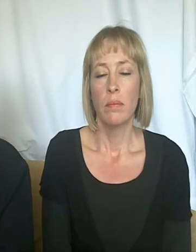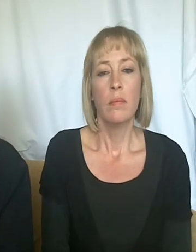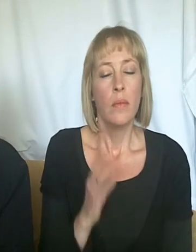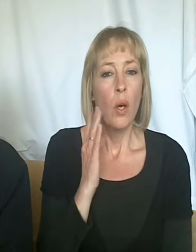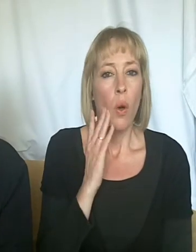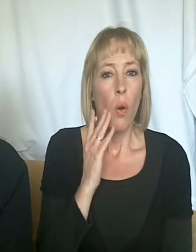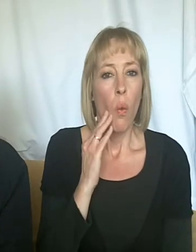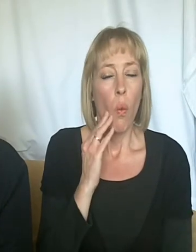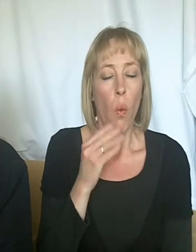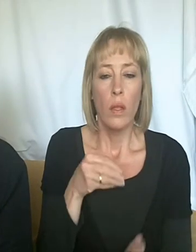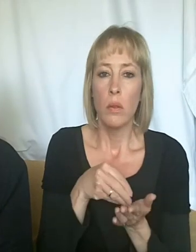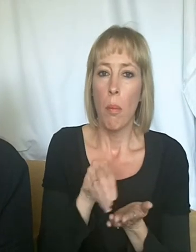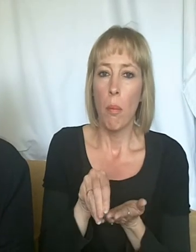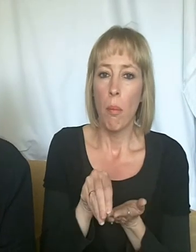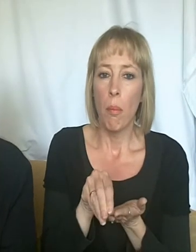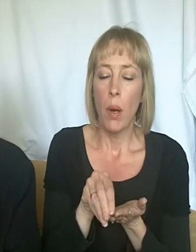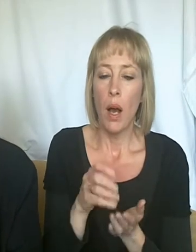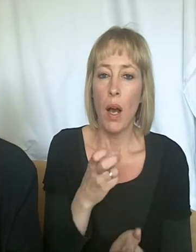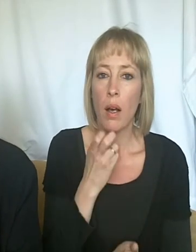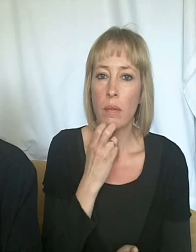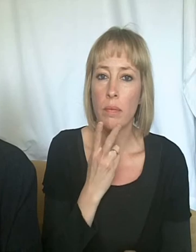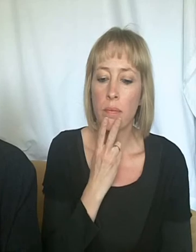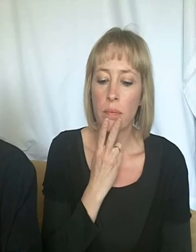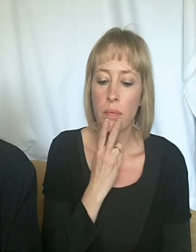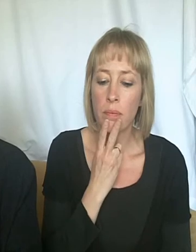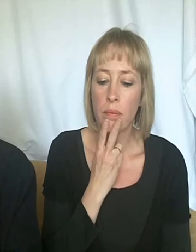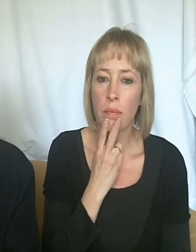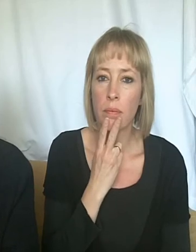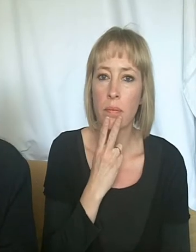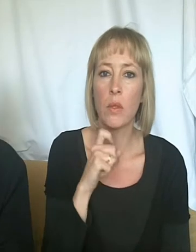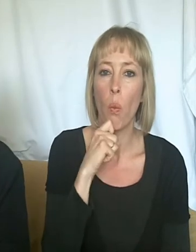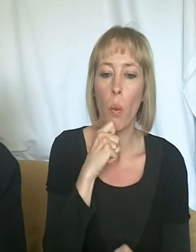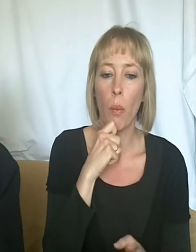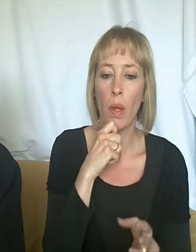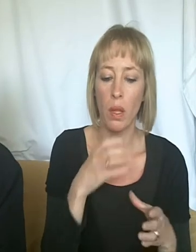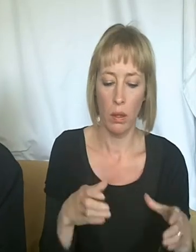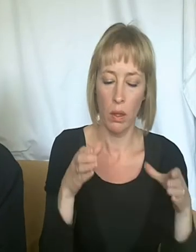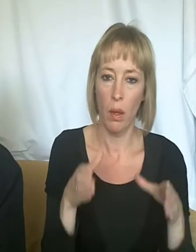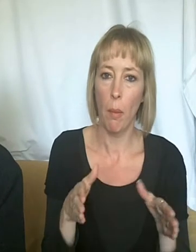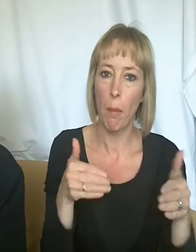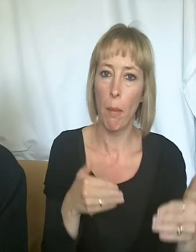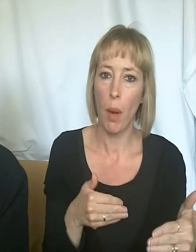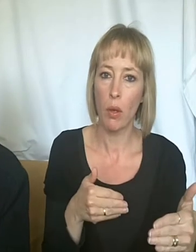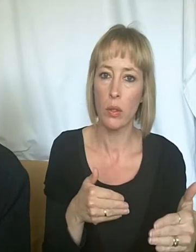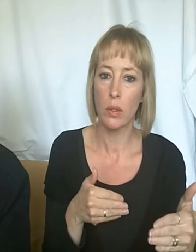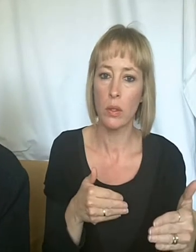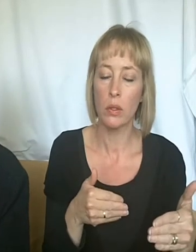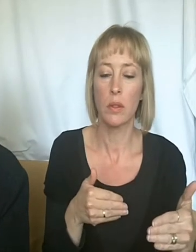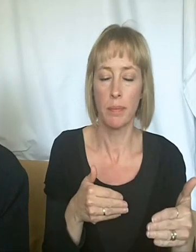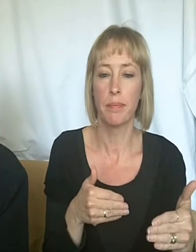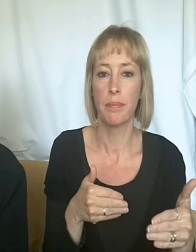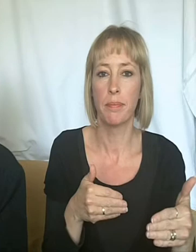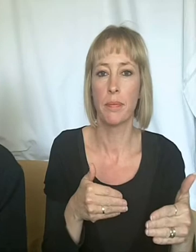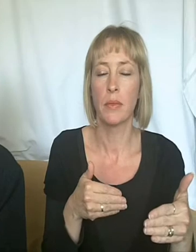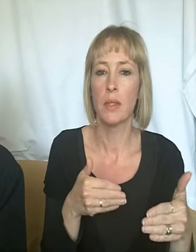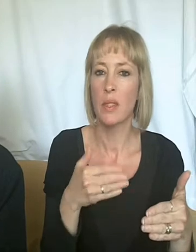When you buy your electronic cigarette, you are going to get it in a pack. It'll come in a lovely